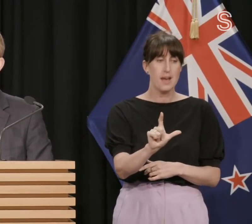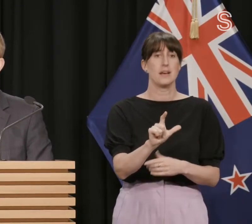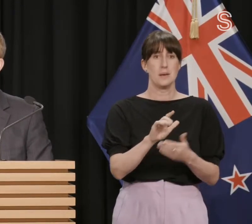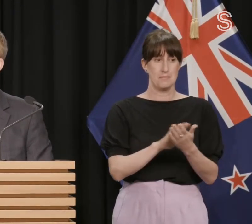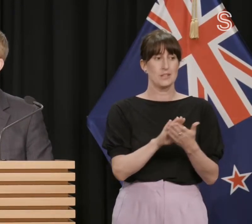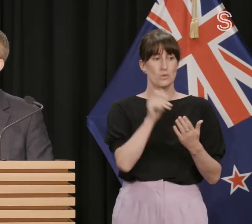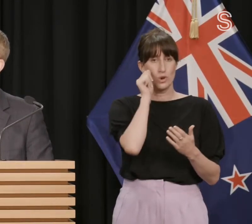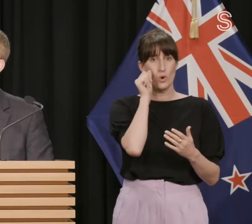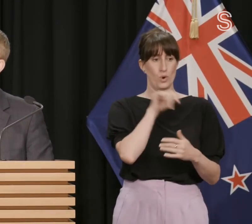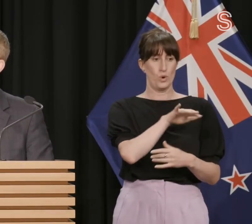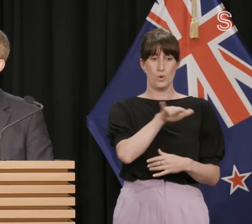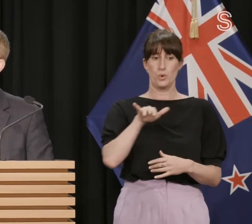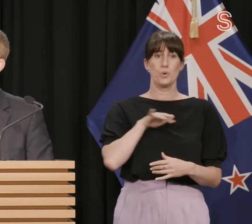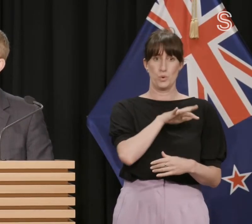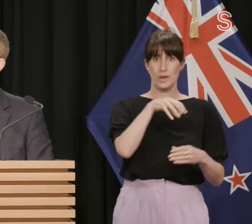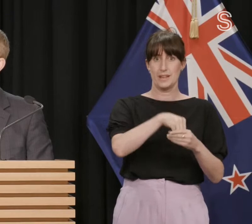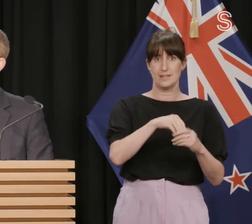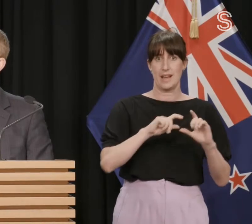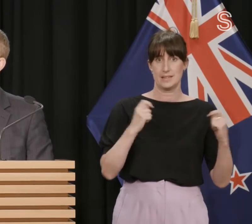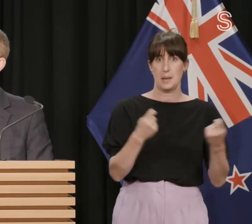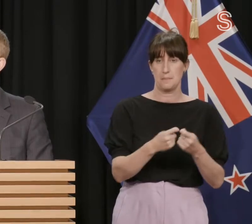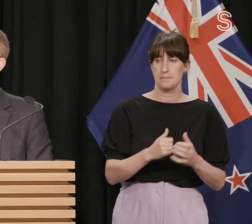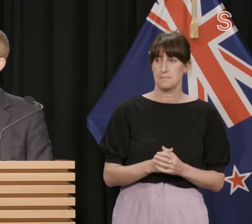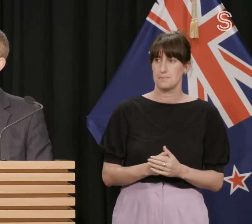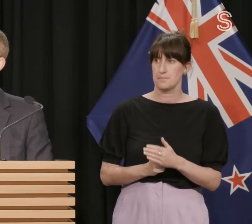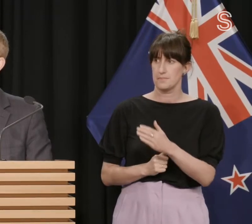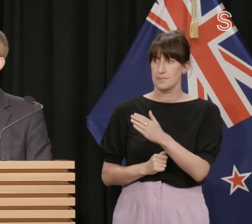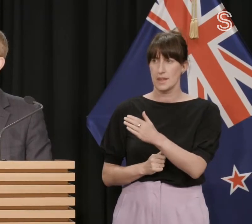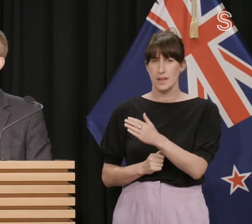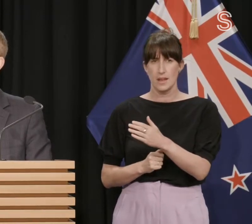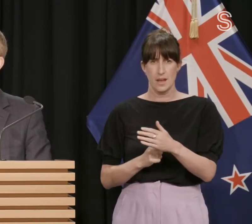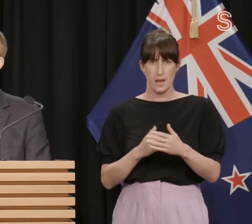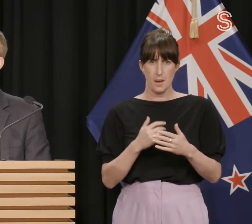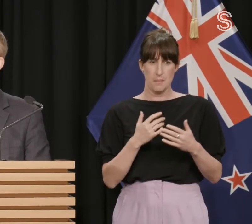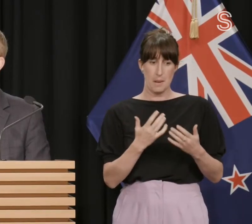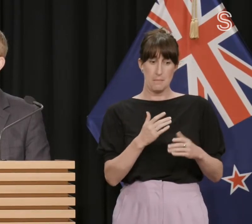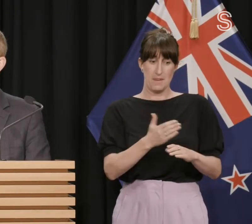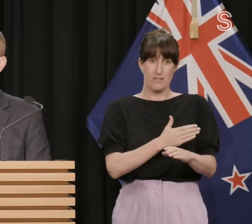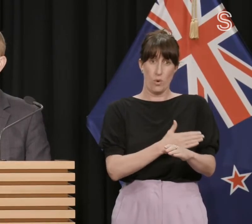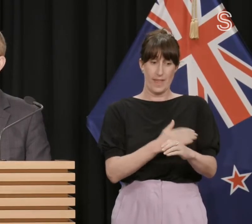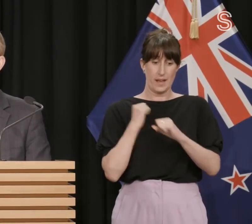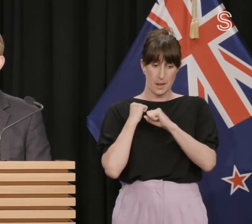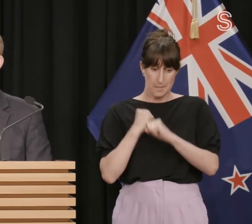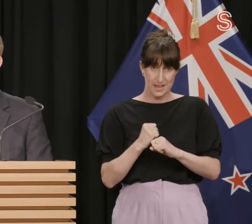they'll be voting for. But when they made that 4-year commitment, did they know what their ranking and their role was?